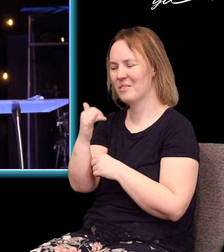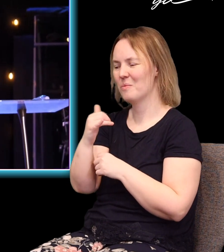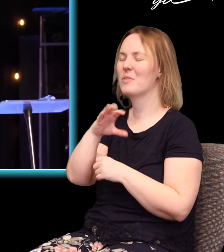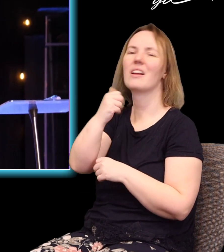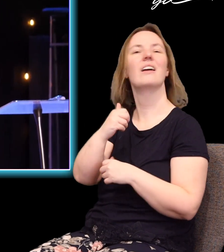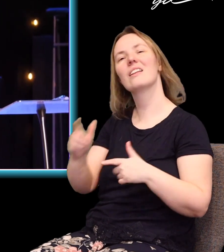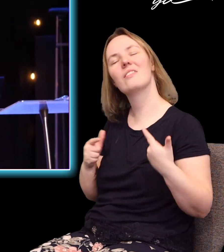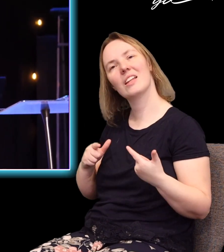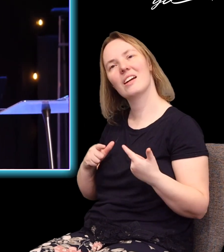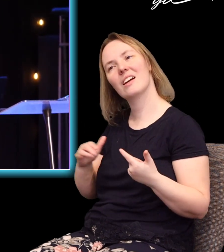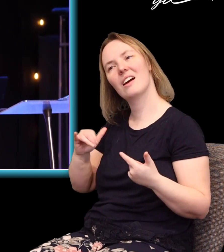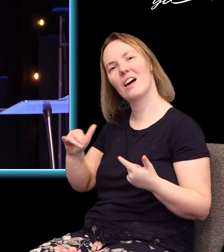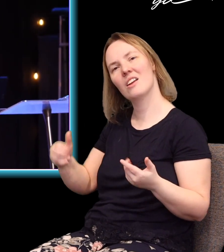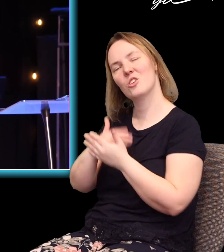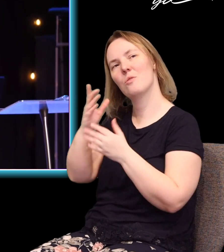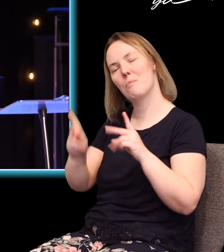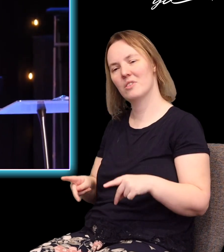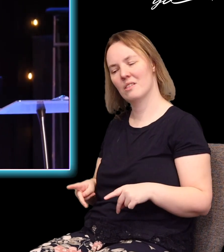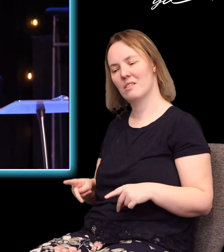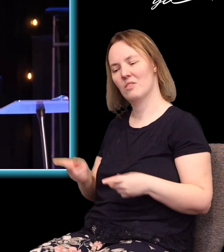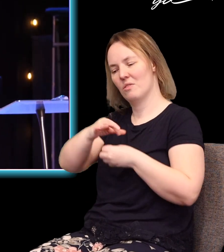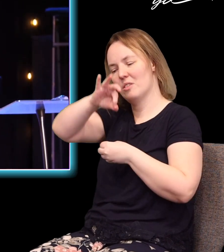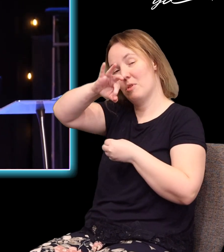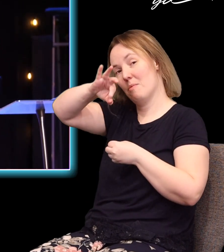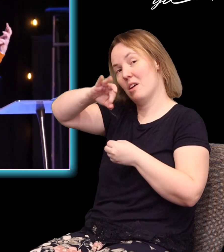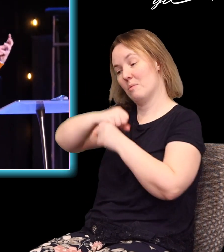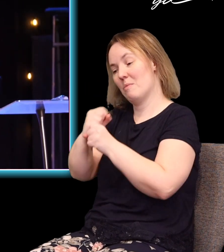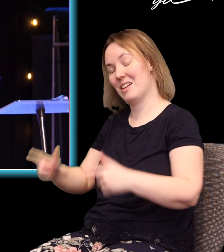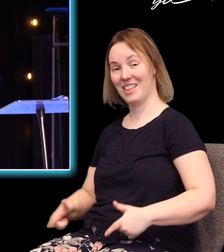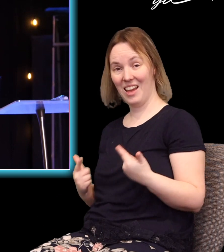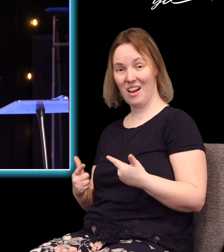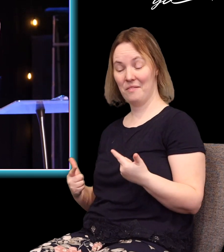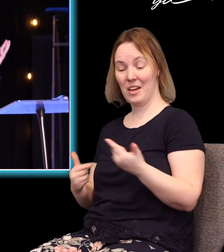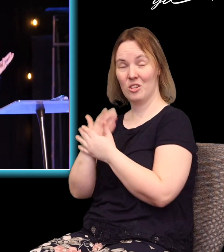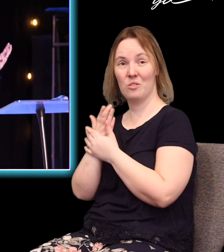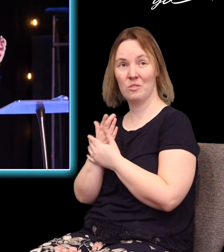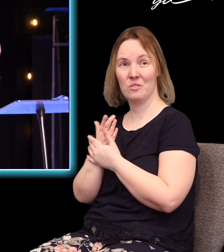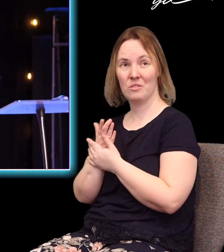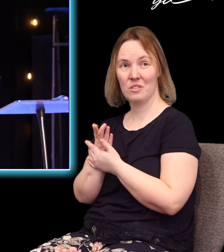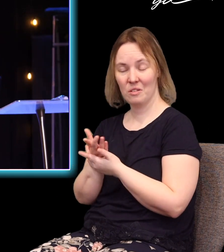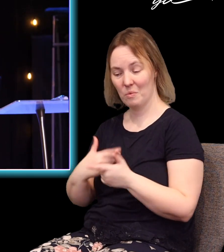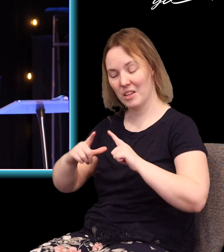not really living like a new person is because even though our spirit has been made alive, made brand new,